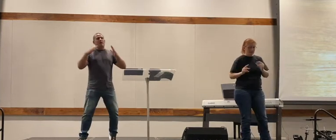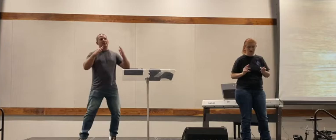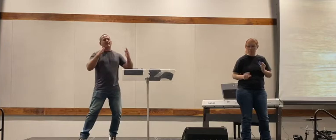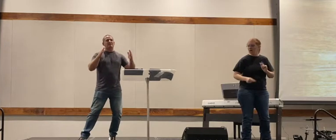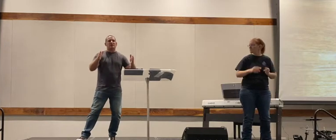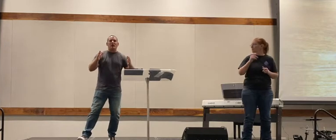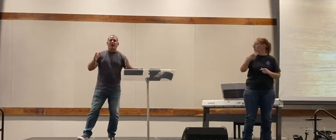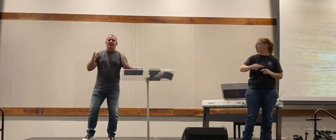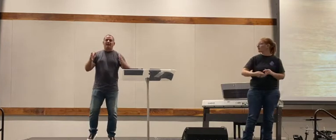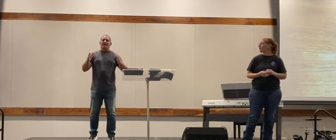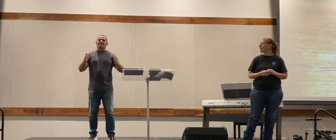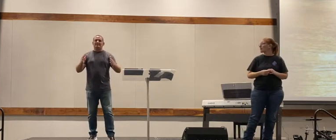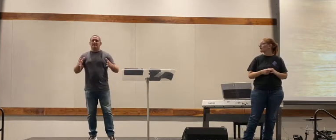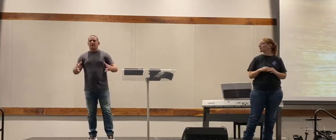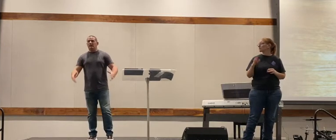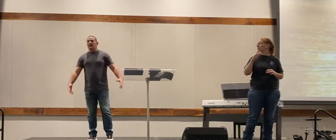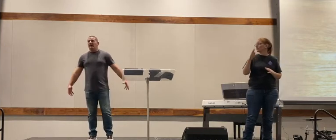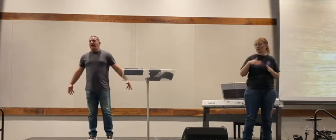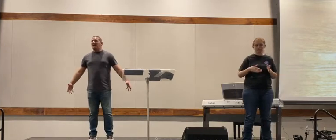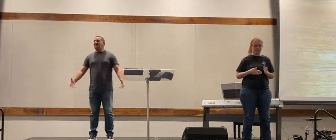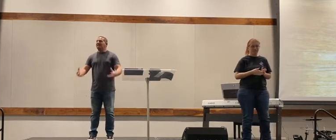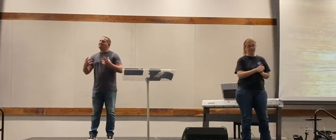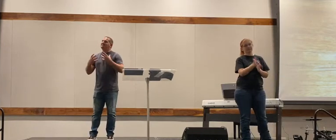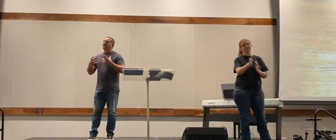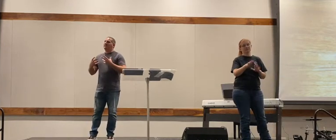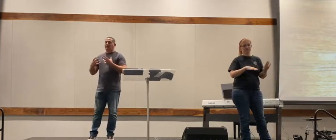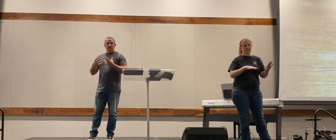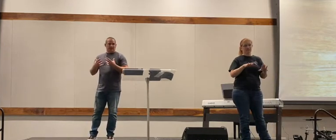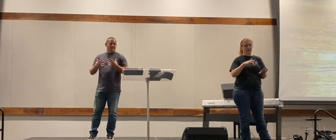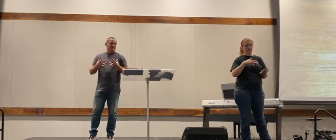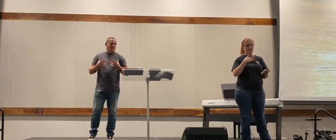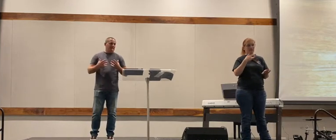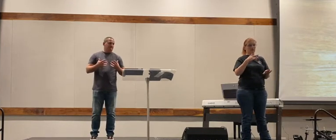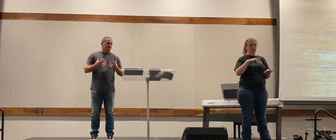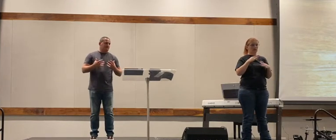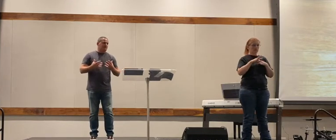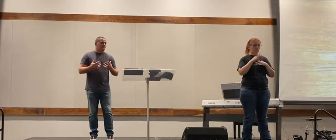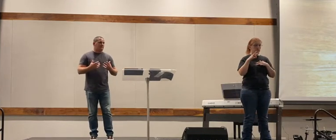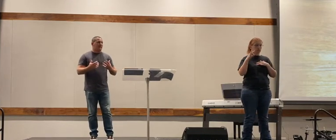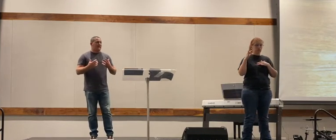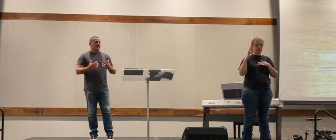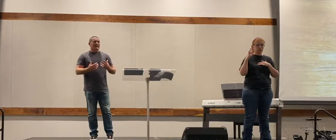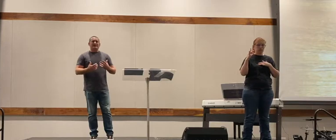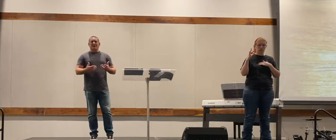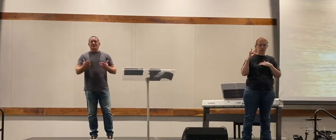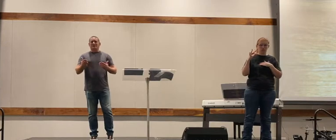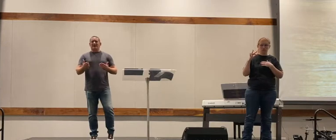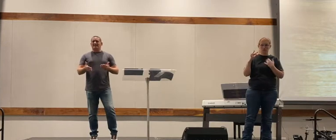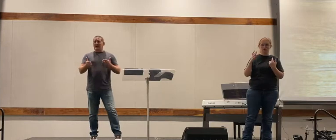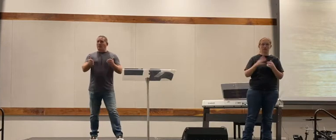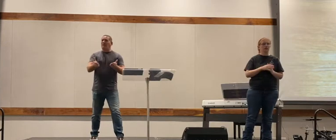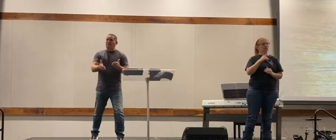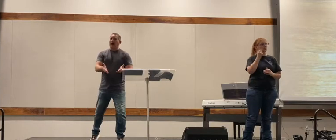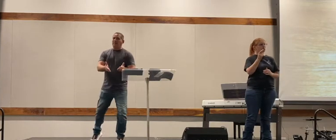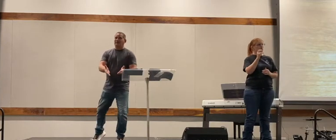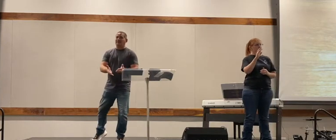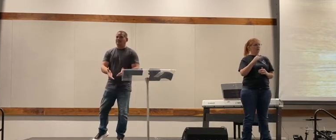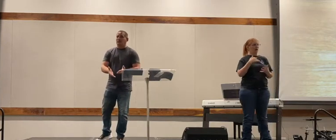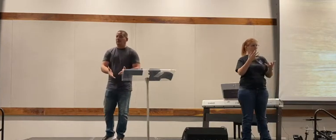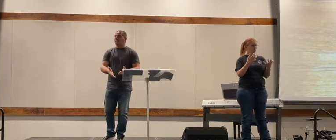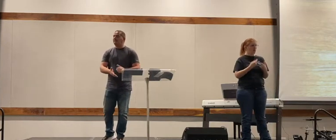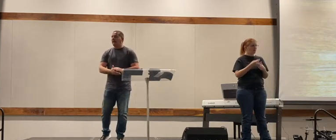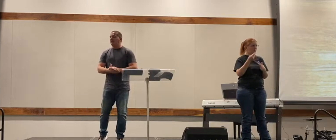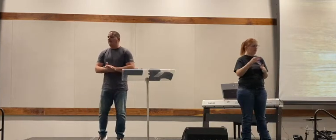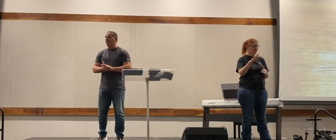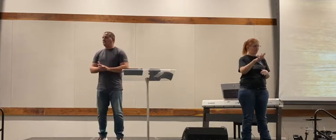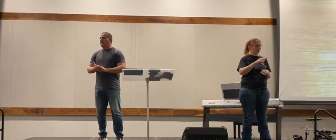the moment I turn on to that road, I can instantly feel the Holy Spirit. And I told Trudy, I said, I want to buy one of these